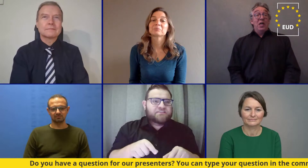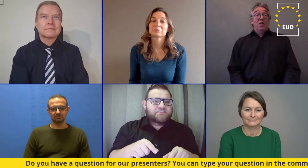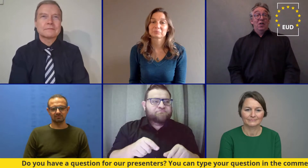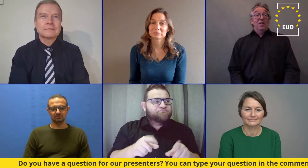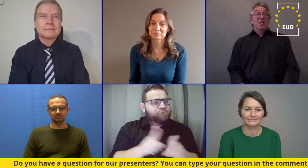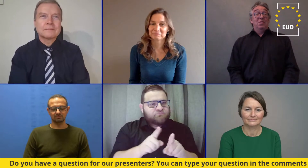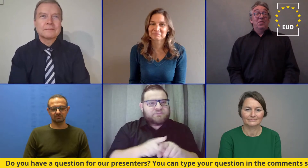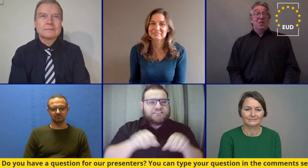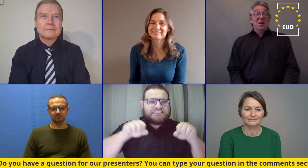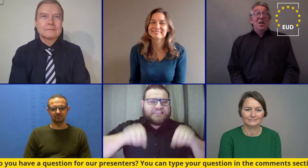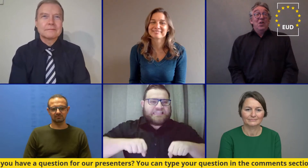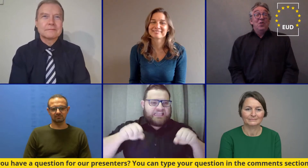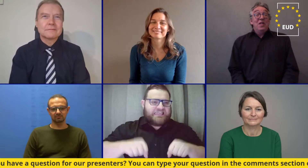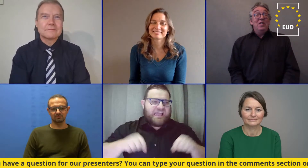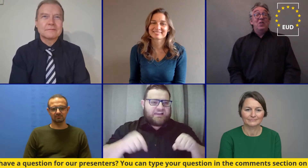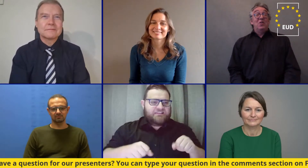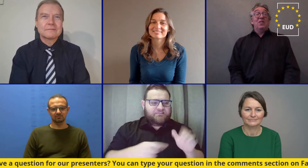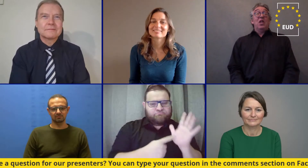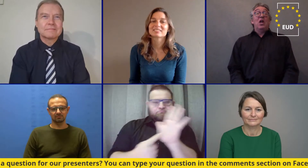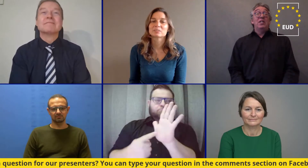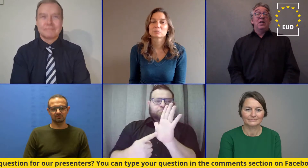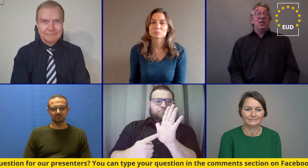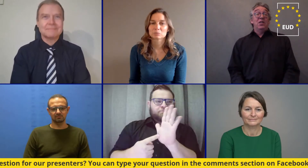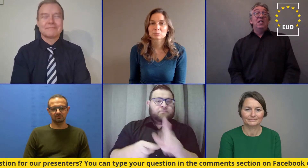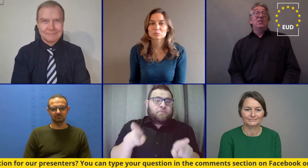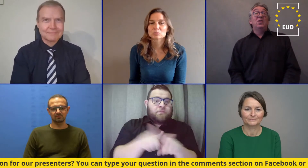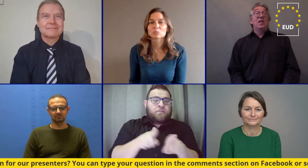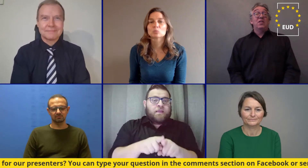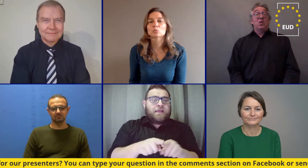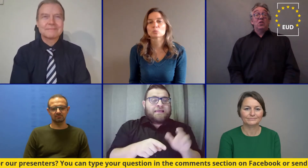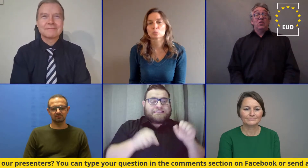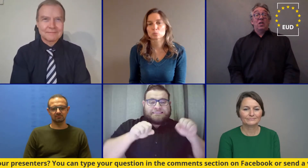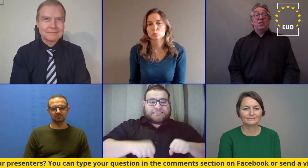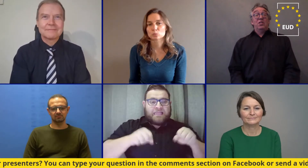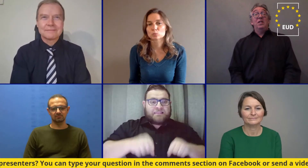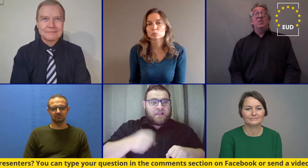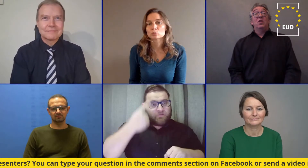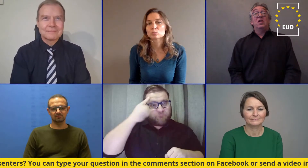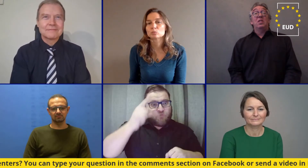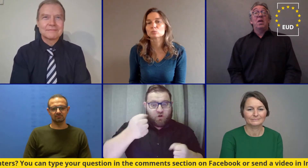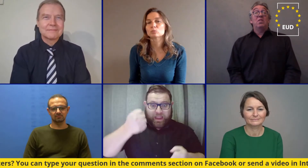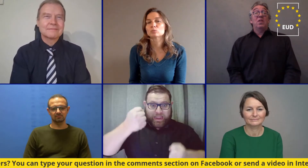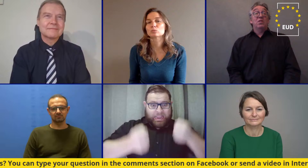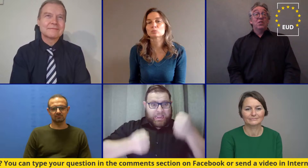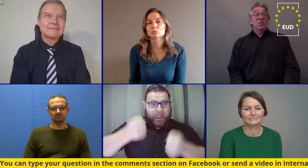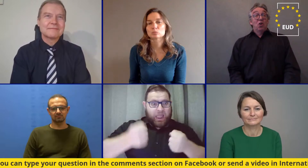an interpreter. You need to look at the lighting, you need to look at the contrast, you need to look at the background.